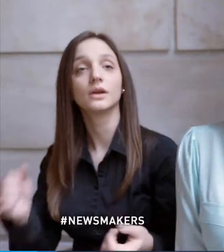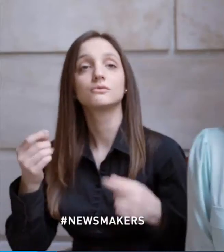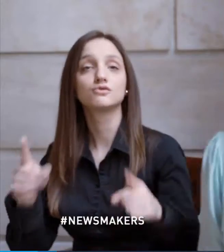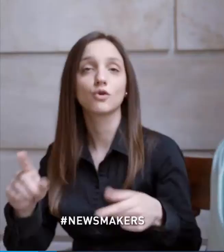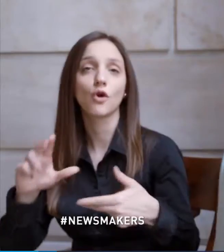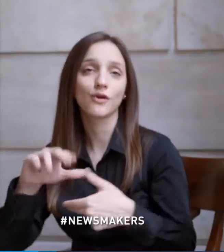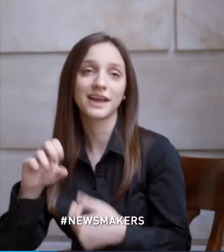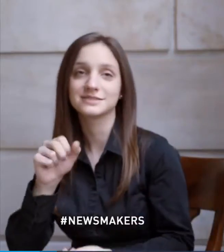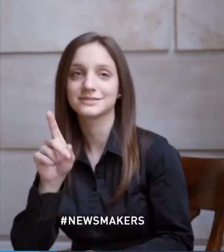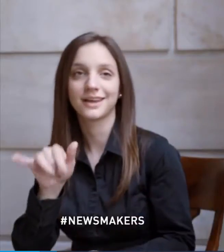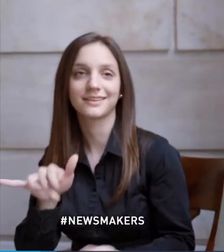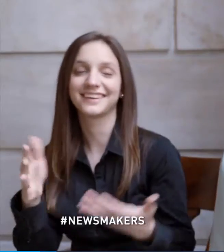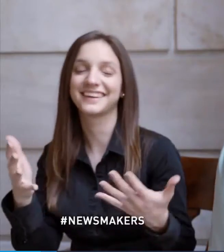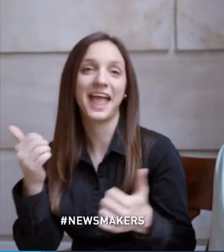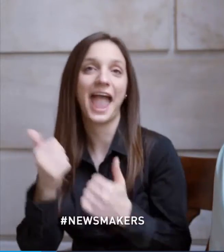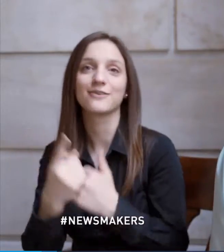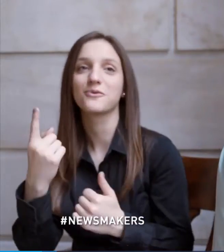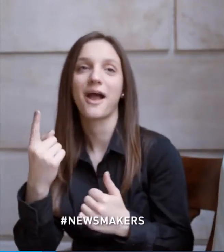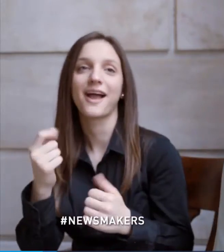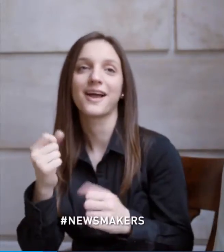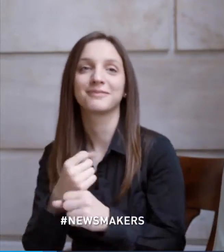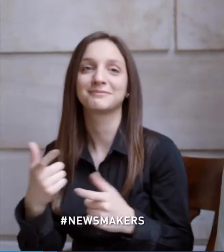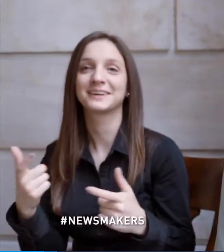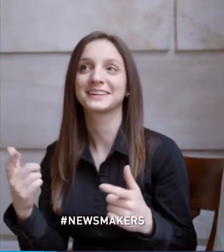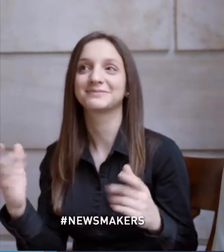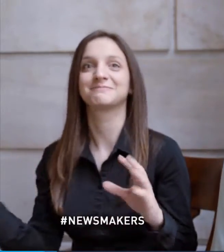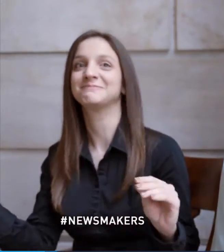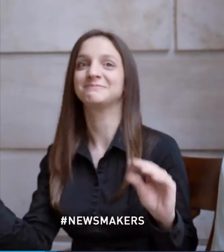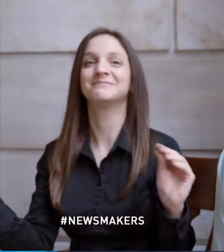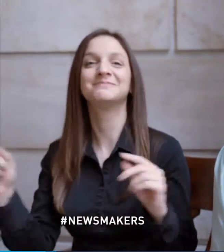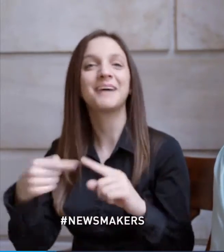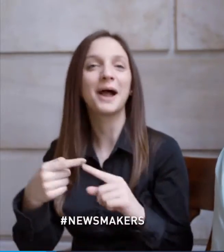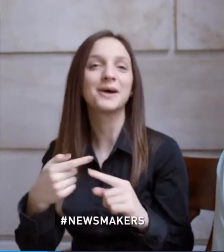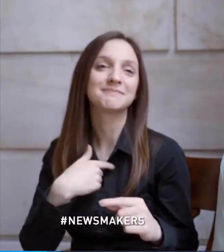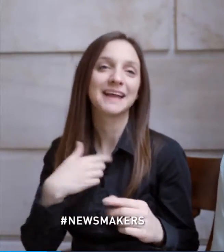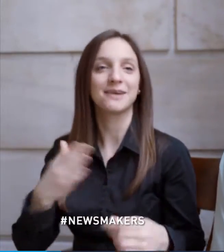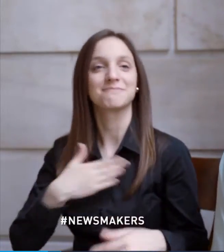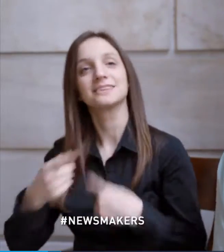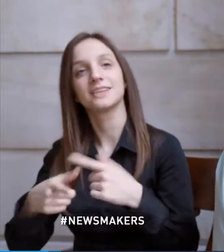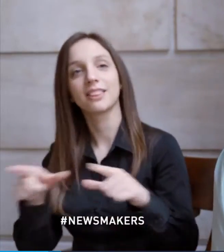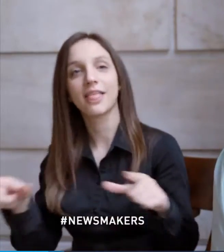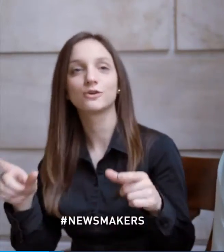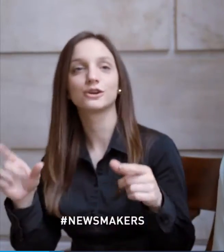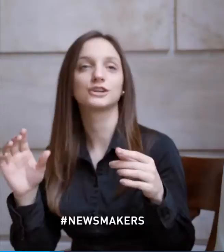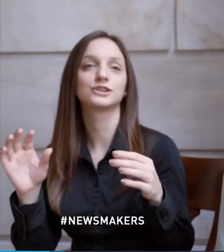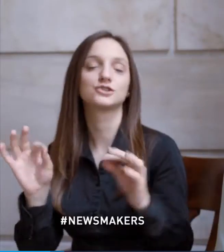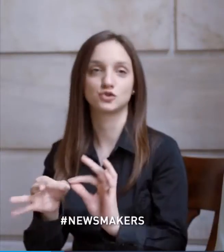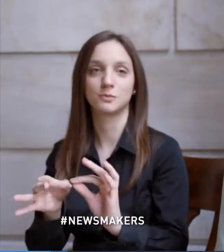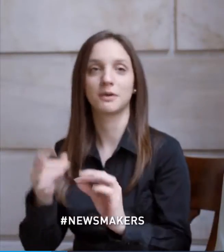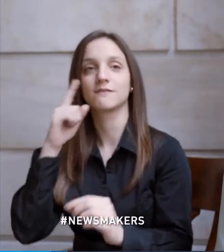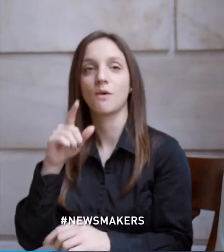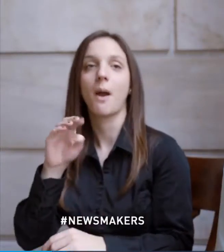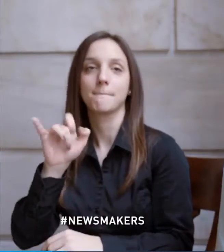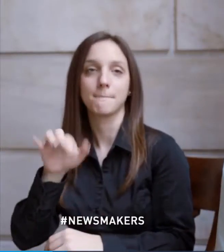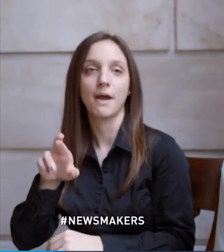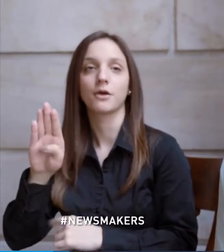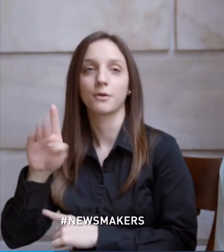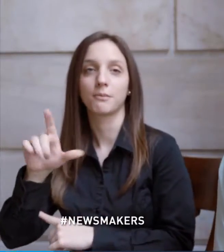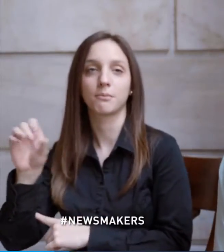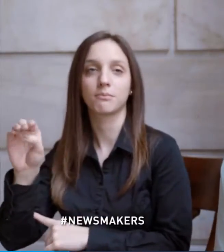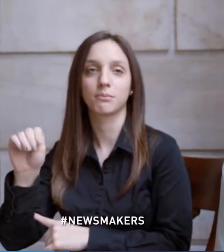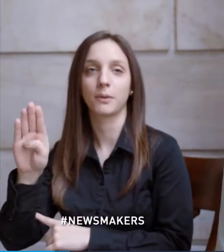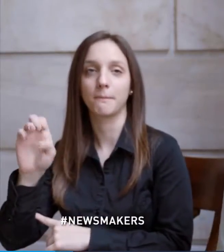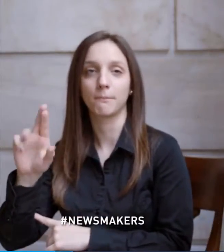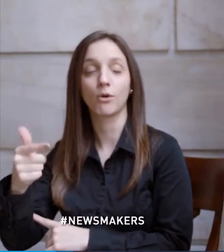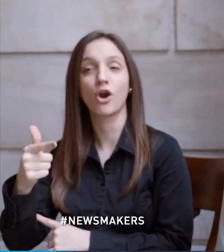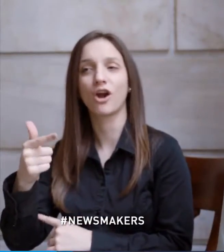Hurricane Sandy, everybody made a big stink about me and my sign language interpreting for Mayor Bloomberg. And one thing that I realized